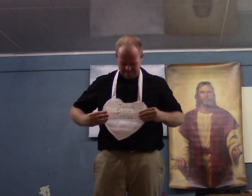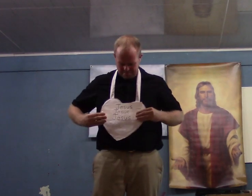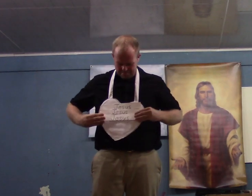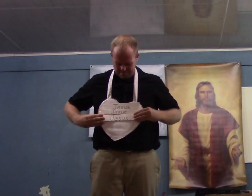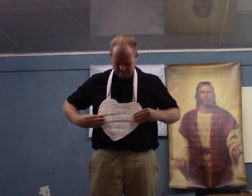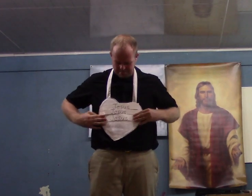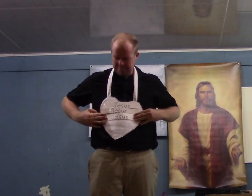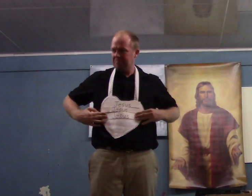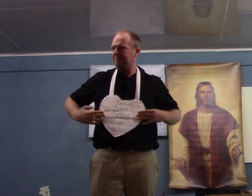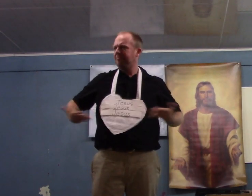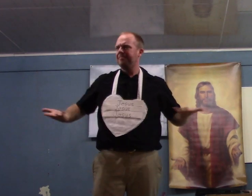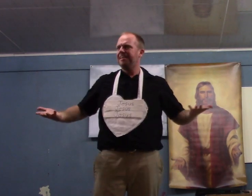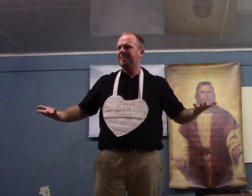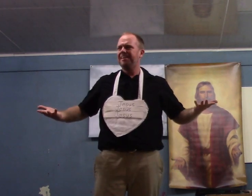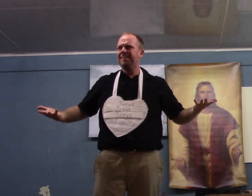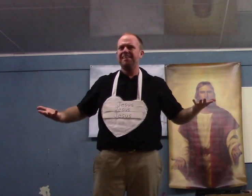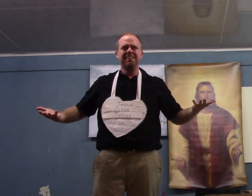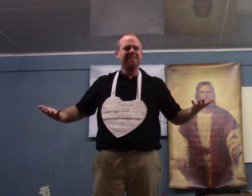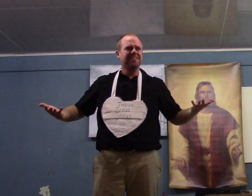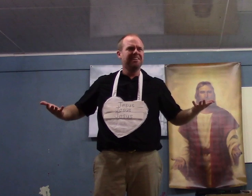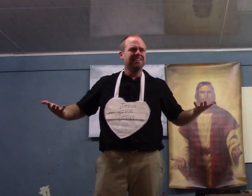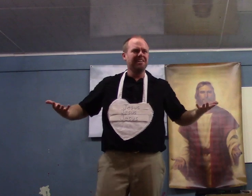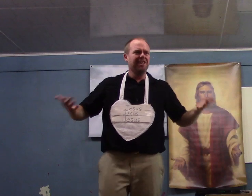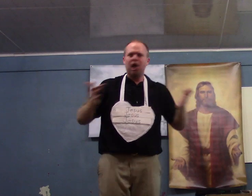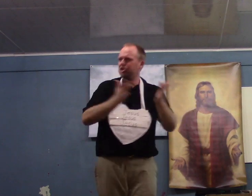But we need the attitude of Jesus.